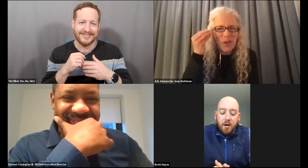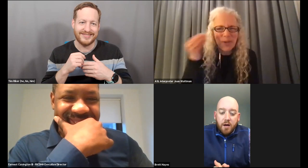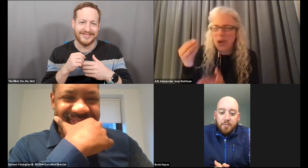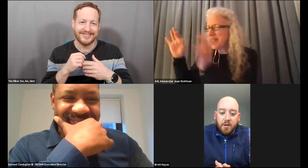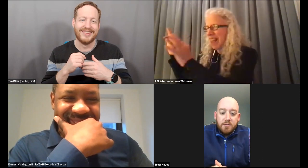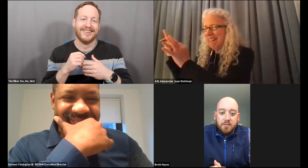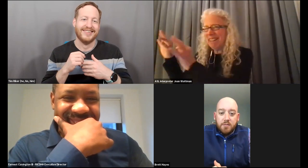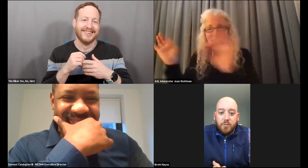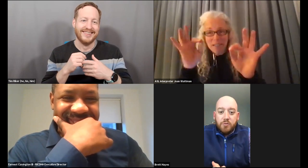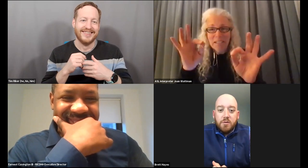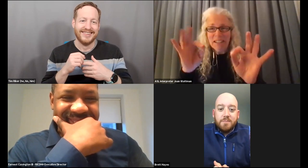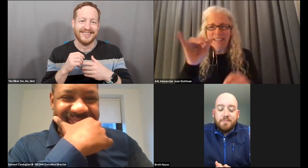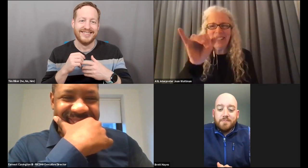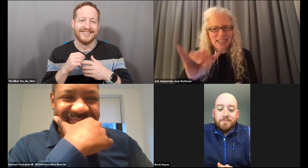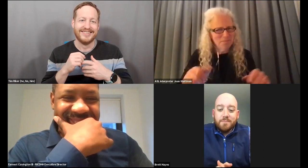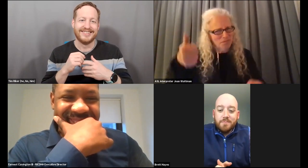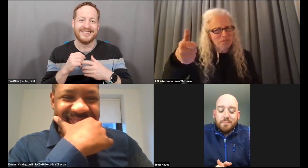I passed the motion.